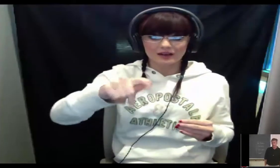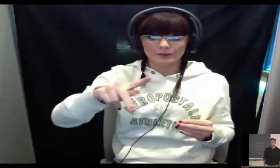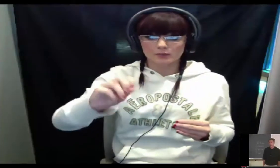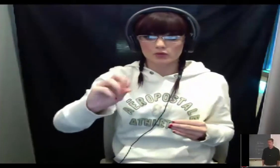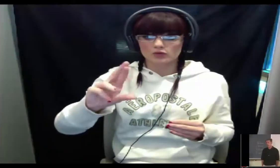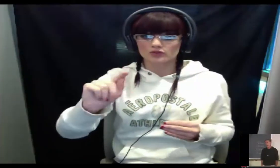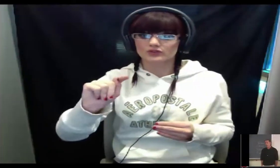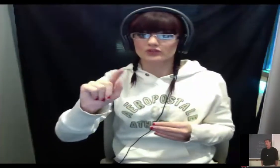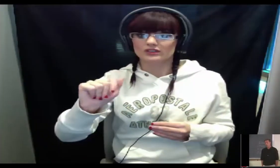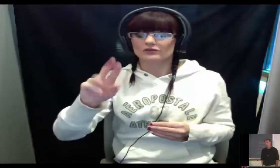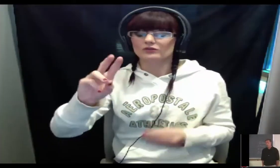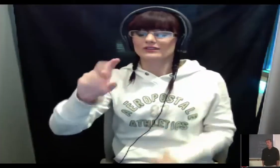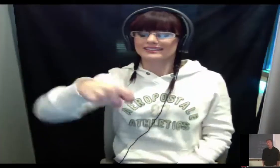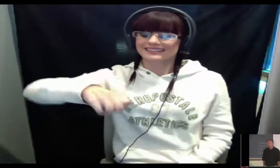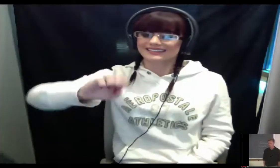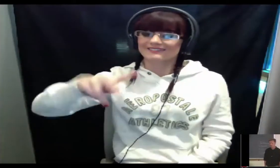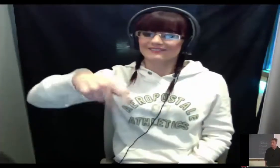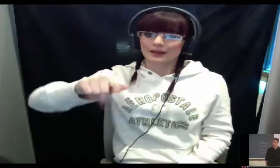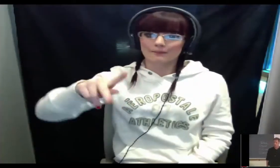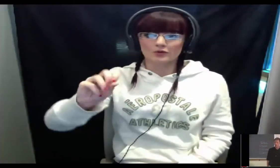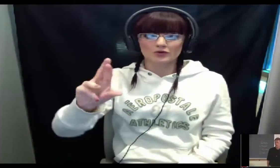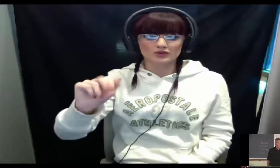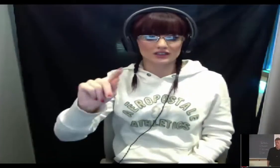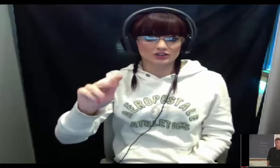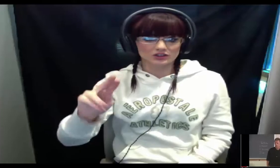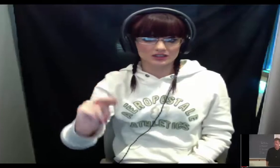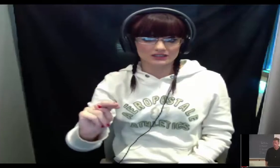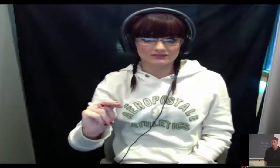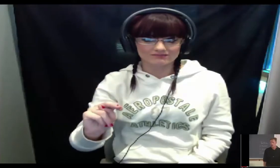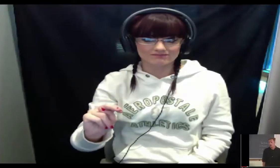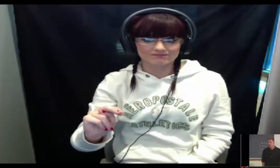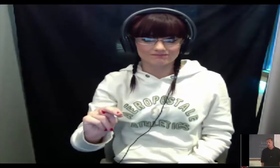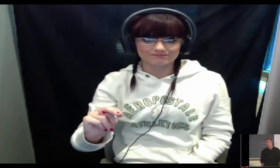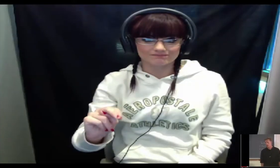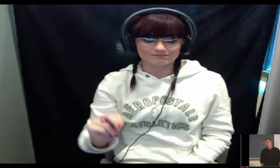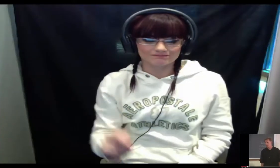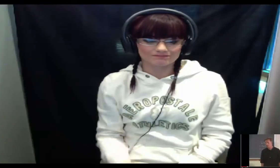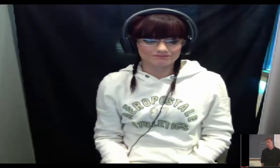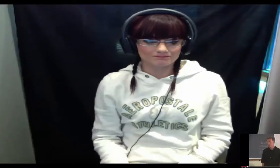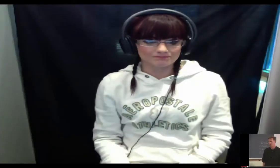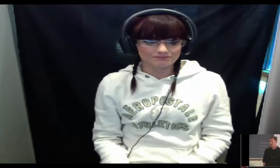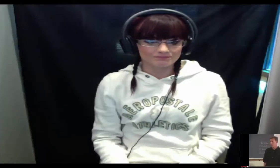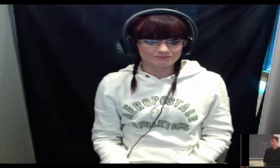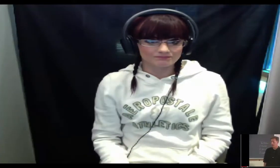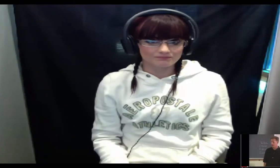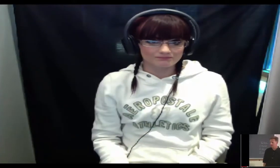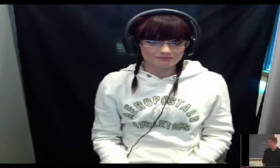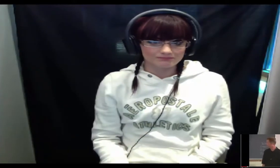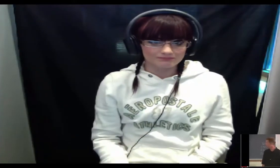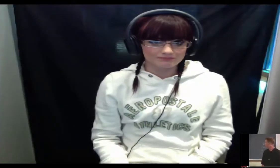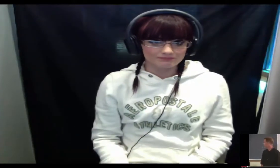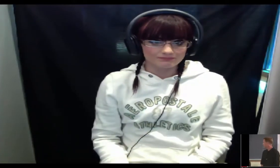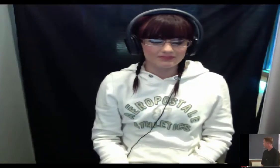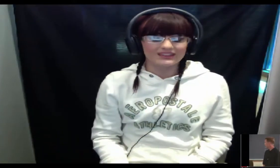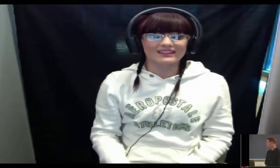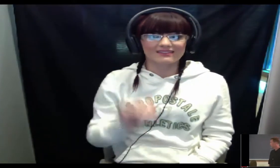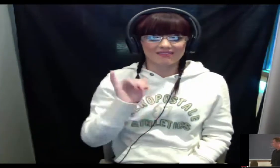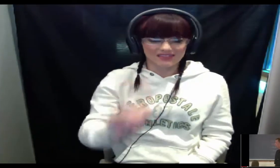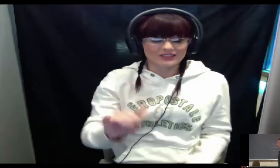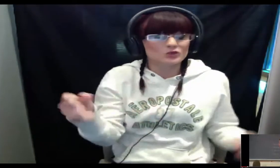here that's going to look at that in a little bit more detail and give you a better chance to understand that it's a cooling